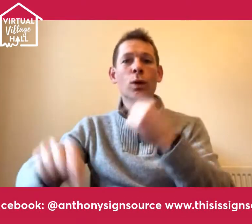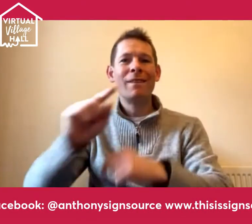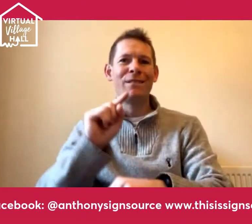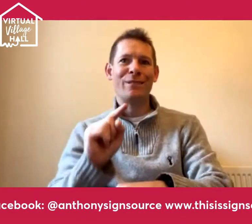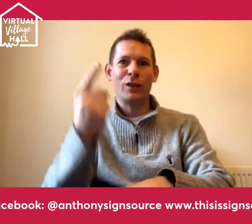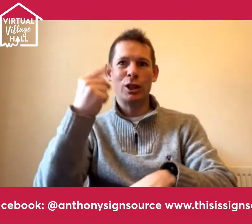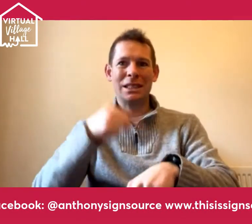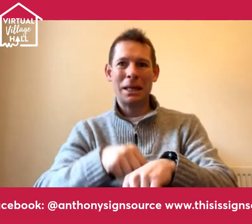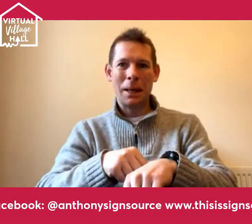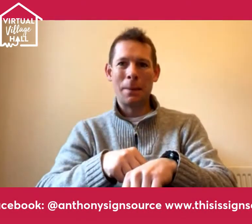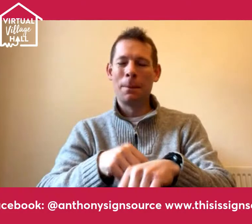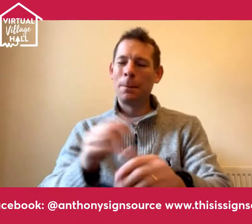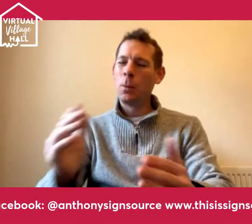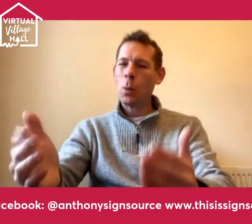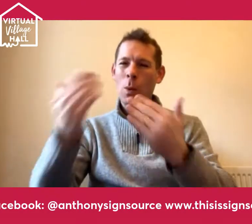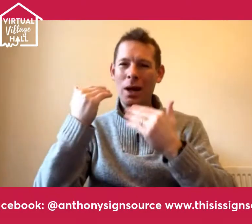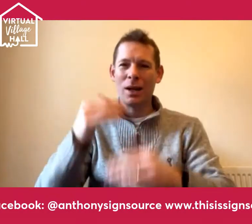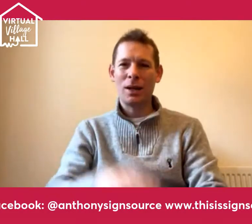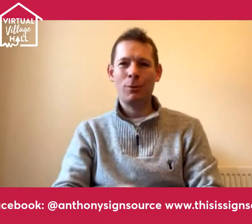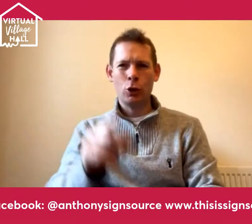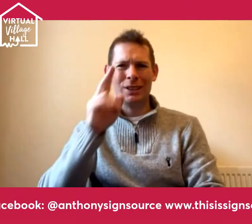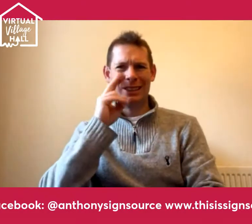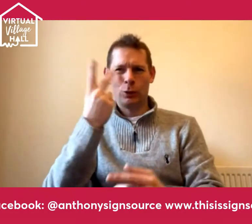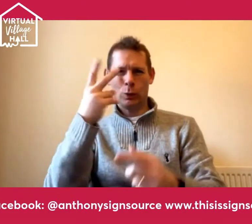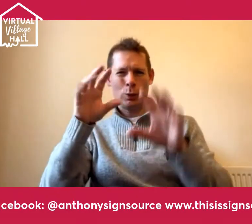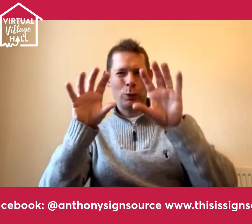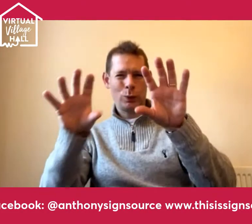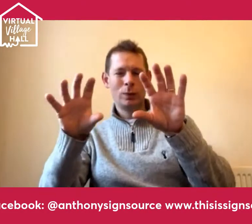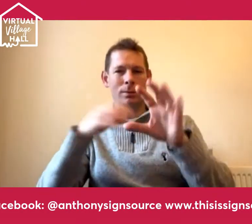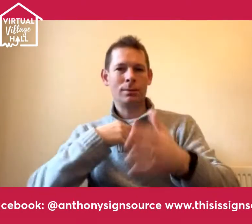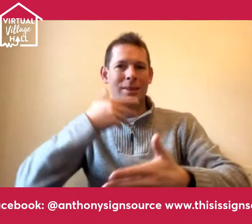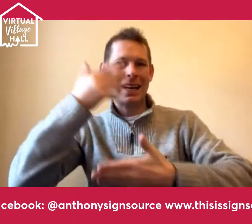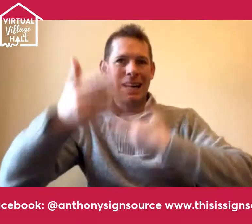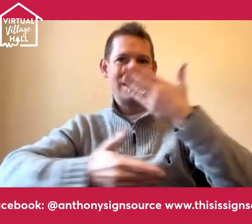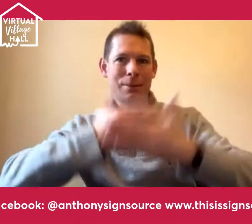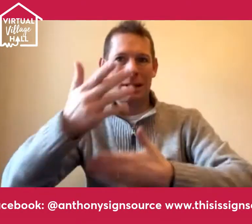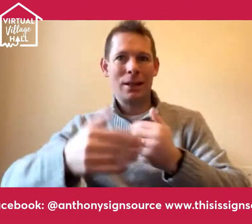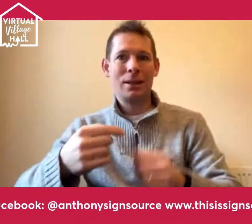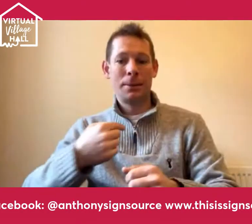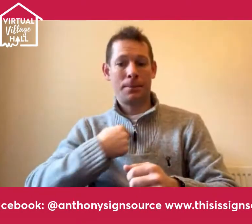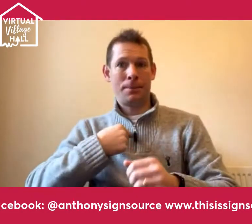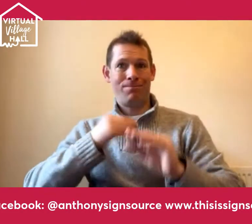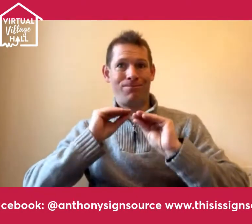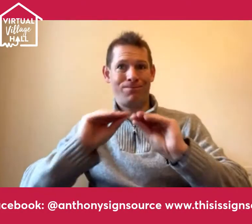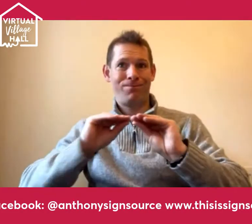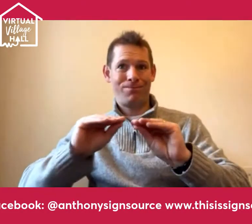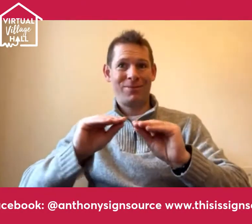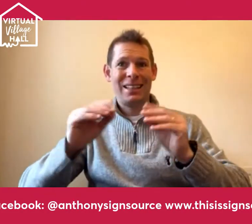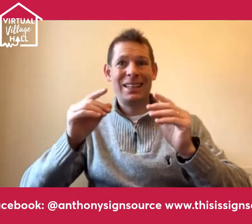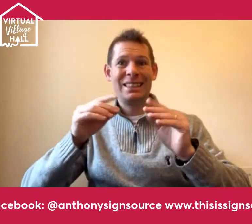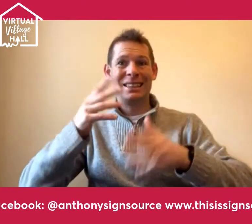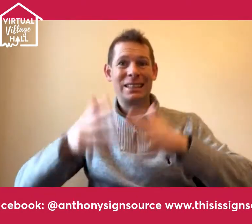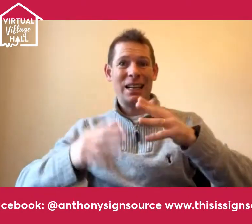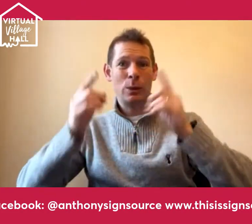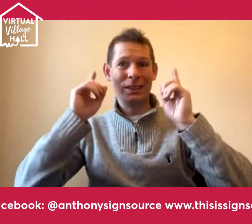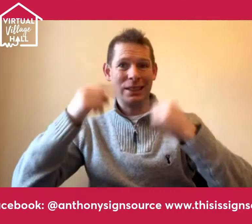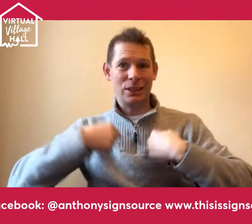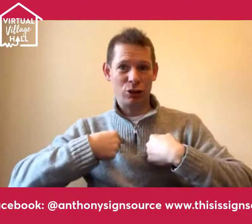And welcome, very welcome to those who are joining us for the first time. So you can see two of us on screen, and I'll explain why. I'm your sign